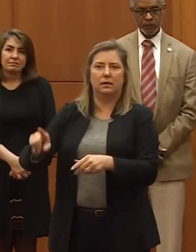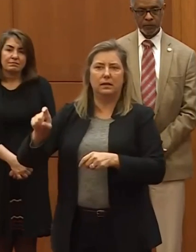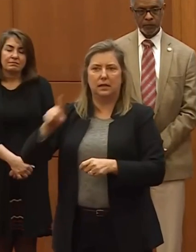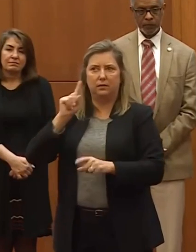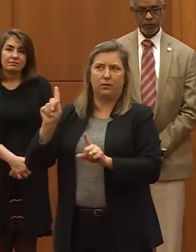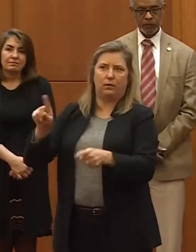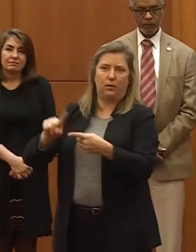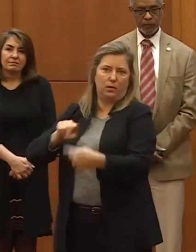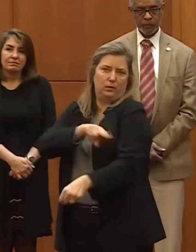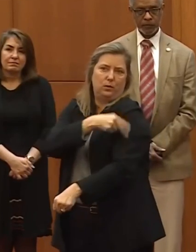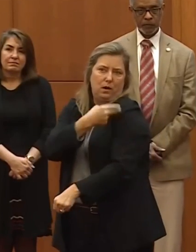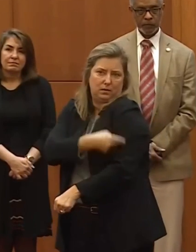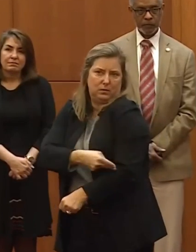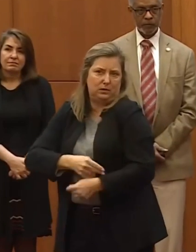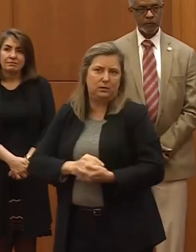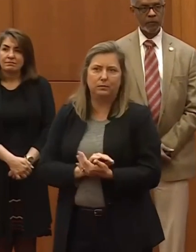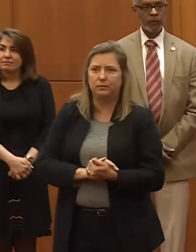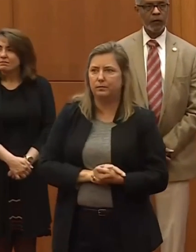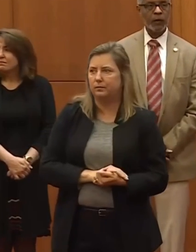capacity in our hospitals.